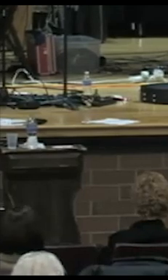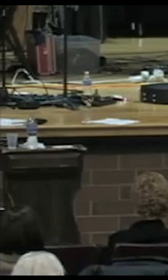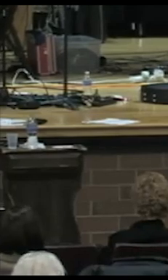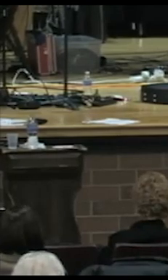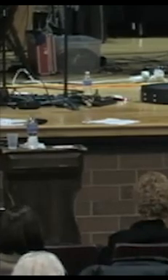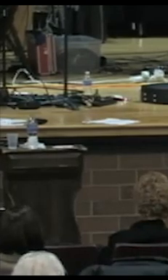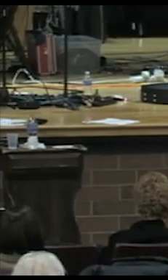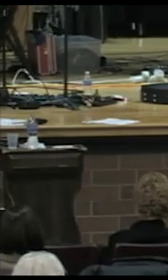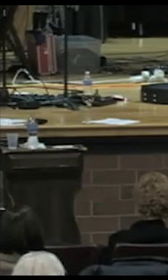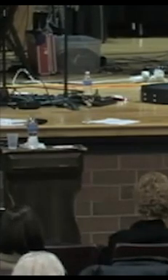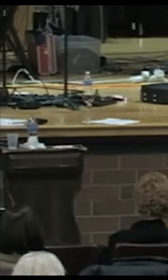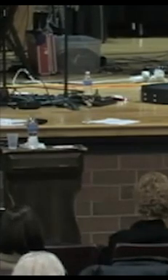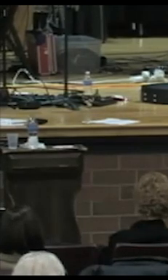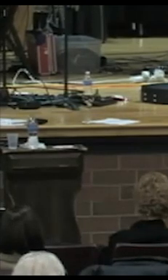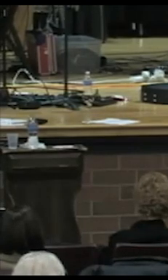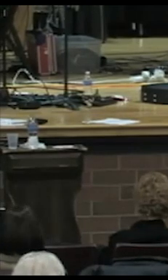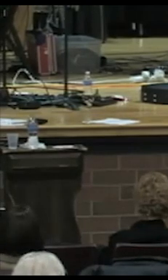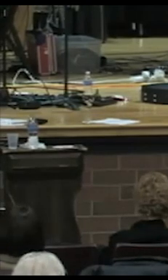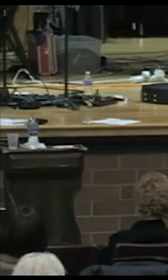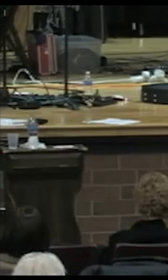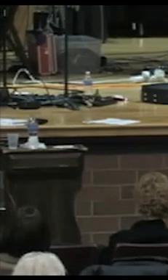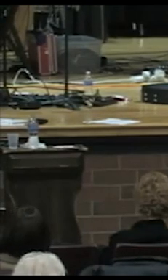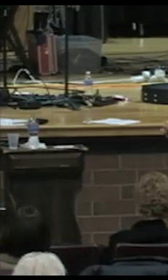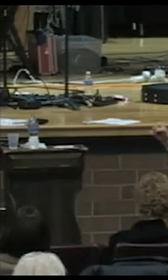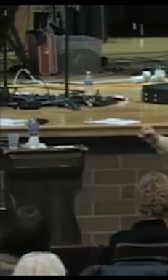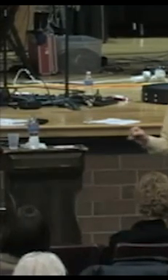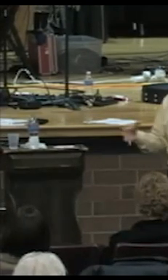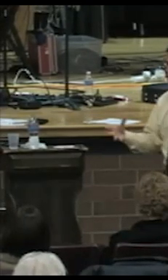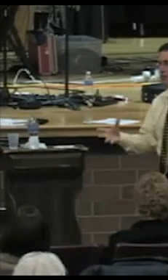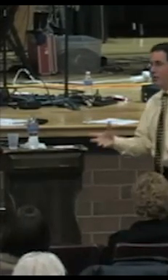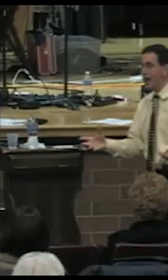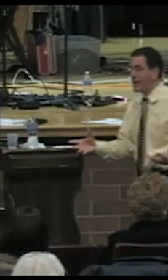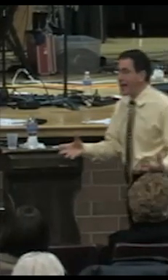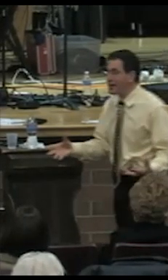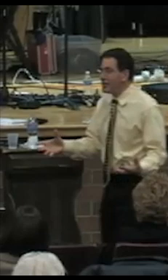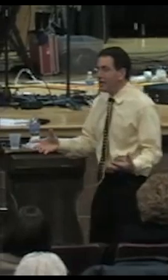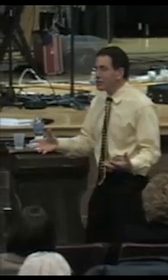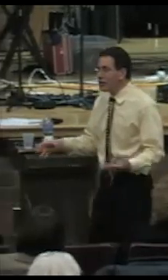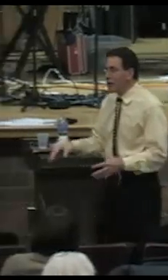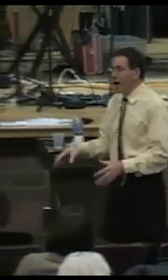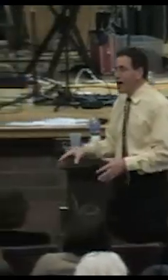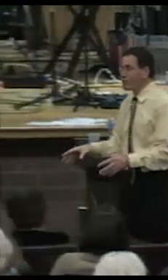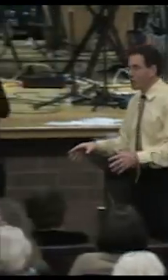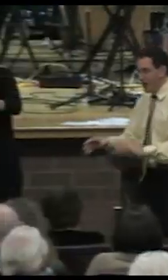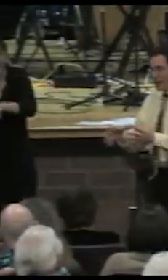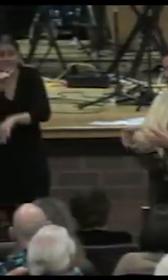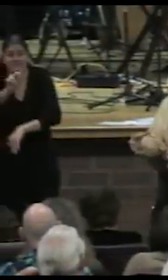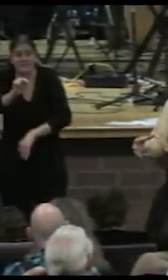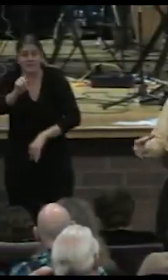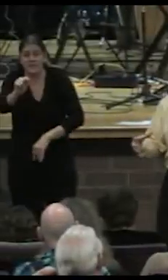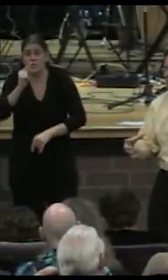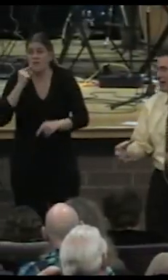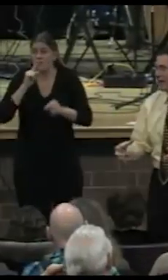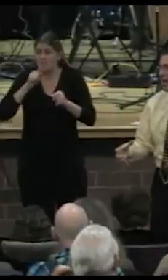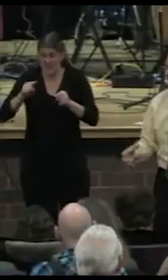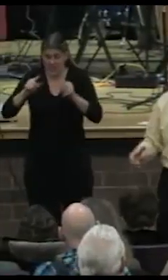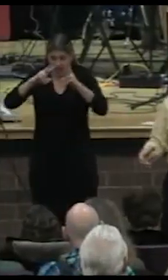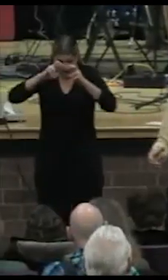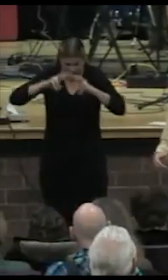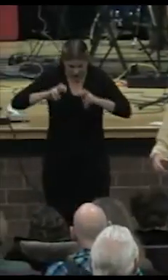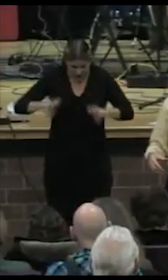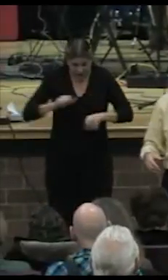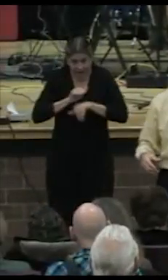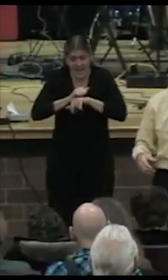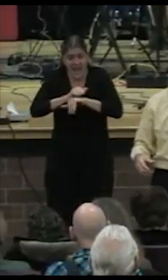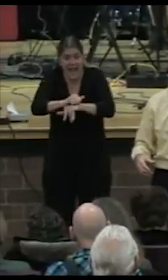ant? Even Solomon, the wisest man, marveled at the ant. Did you ever look at an ant? And I'm talking about like a colony of ants. How